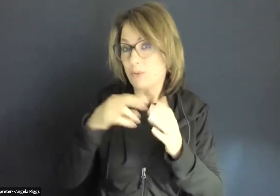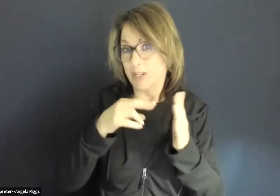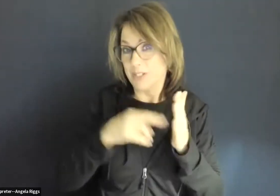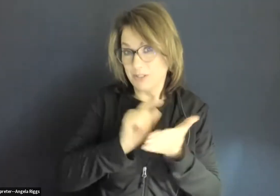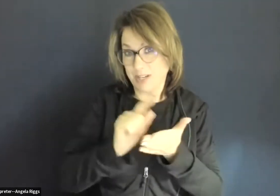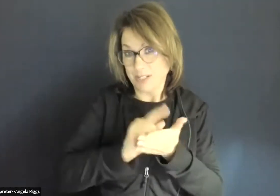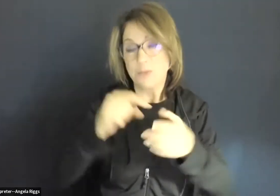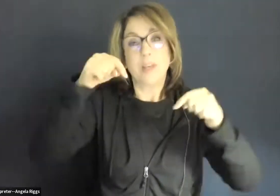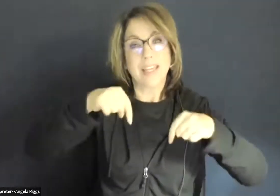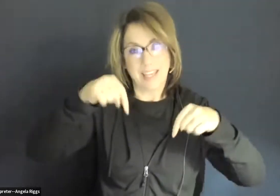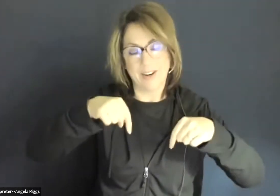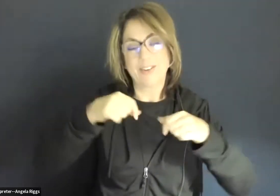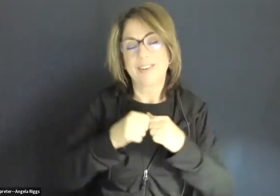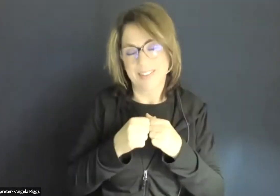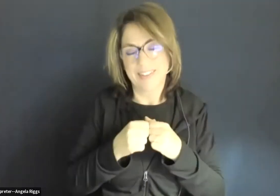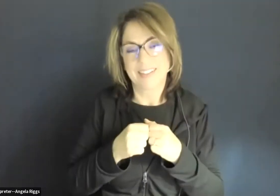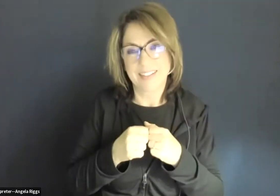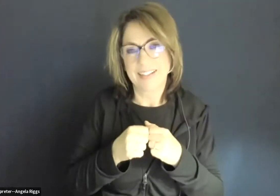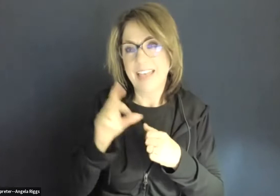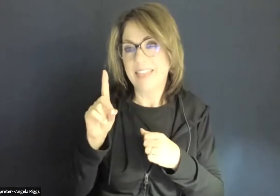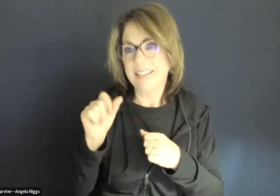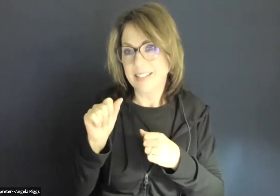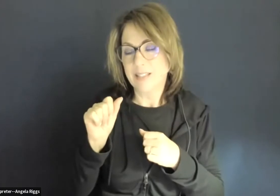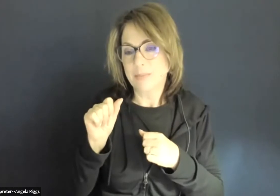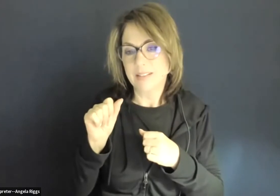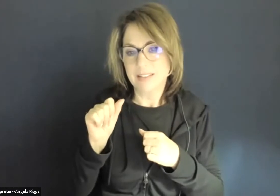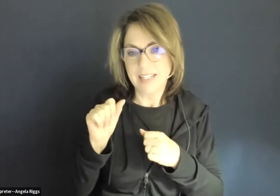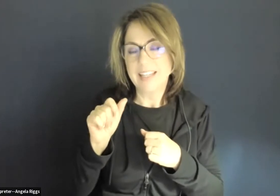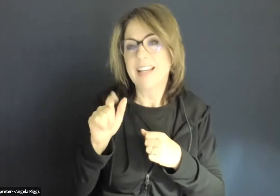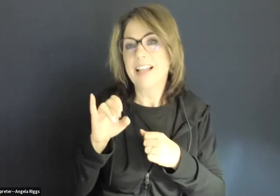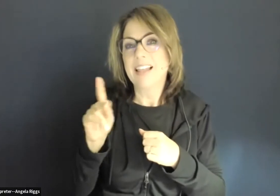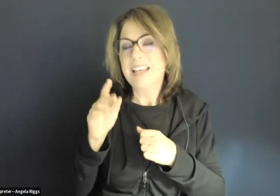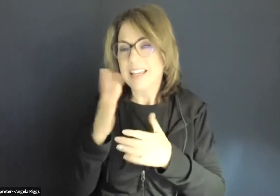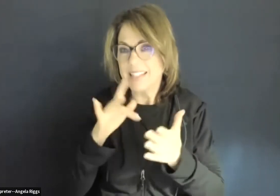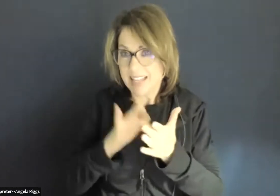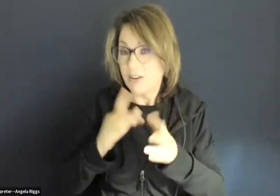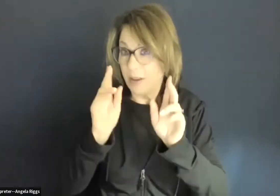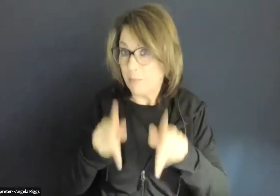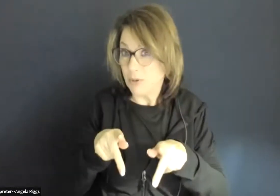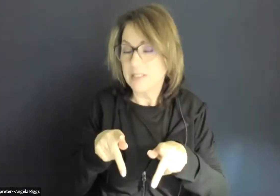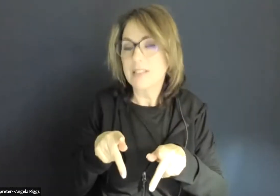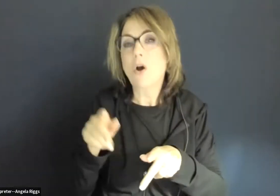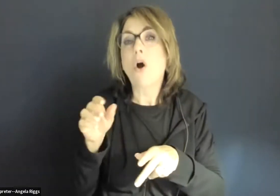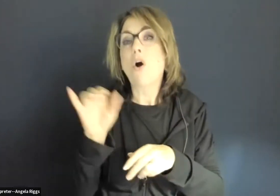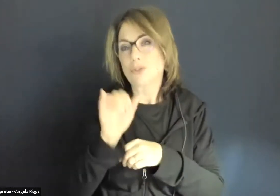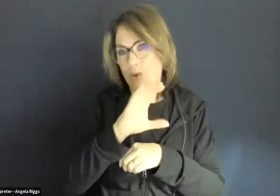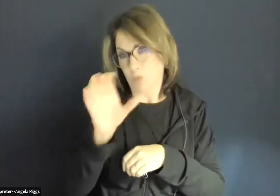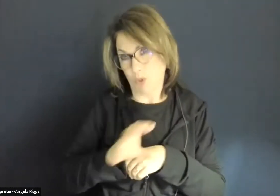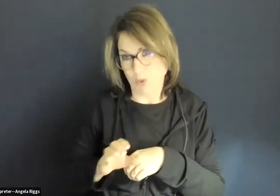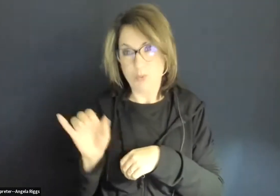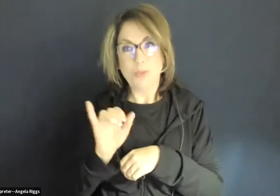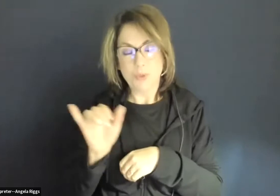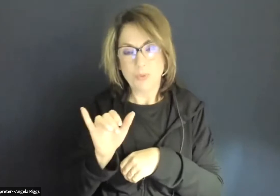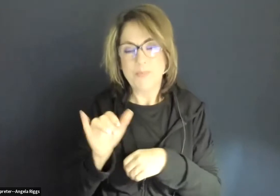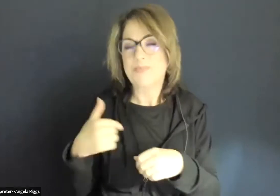here at the Disability Link Center in person. We had it on Zoom as well. And